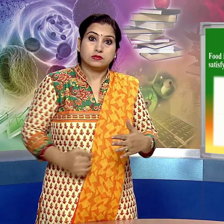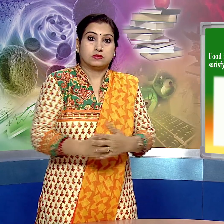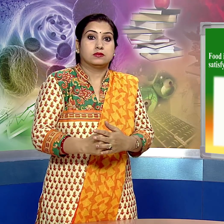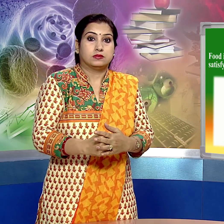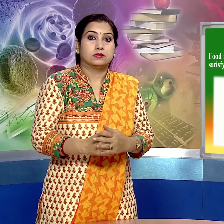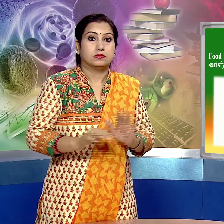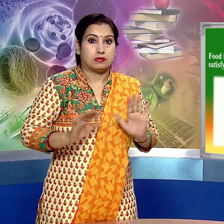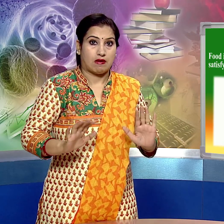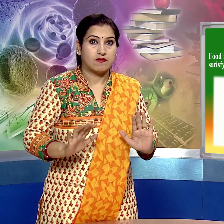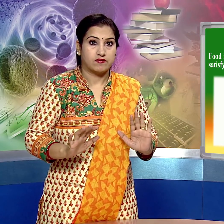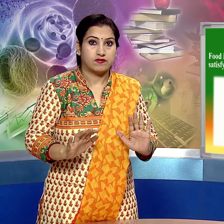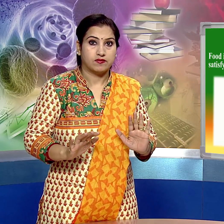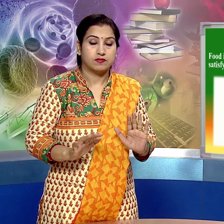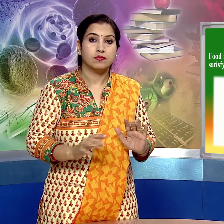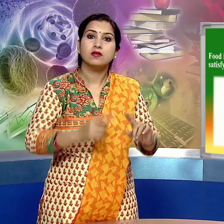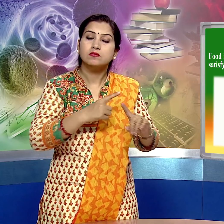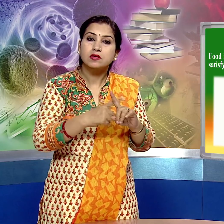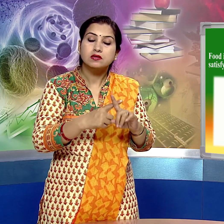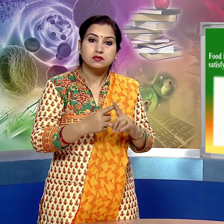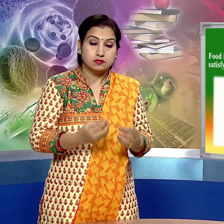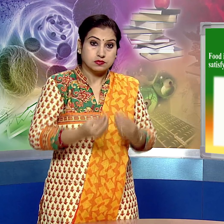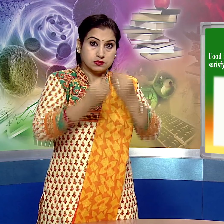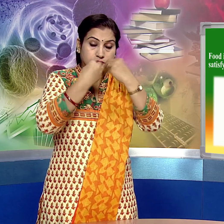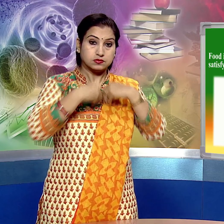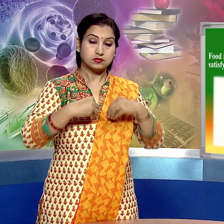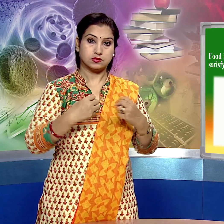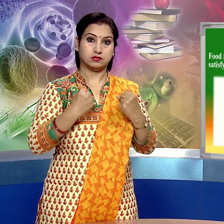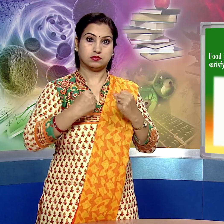hunger and nourish the body.